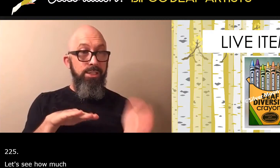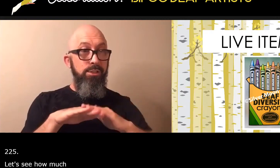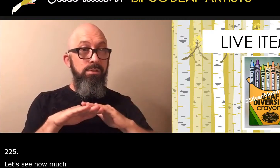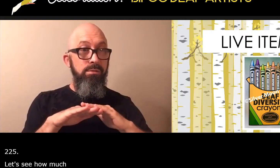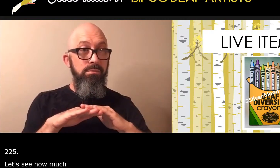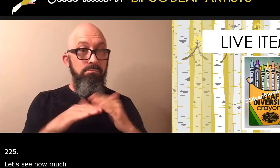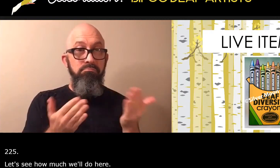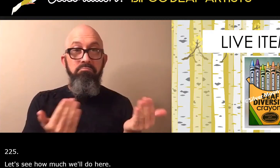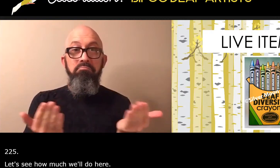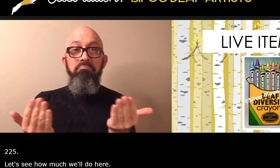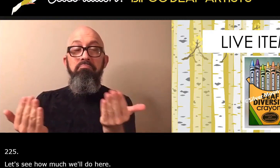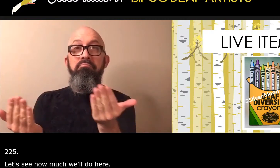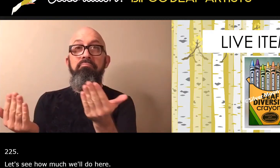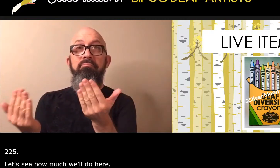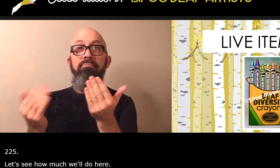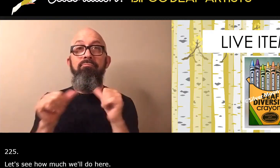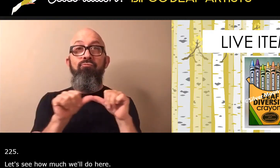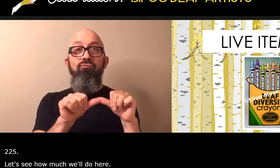$225.